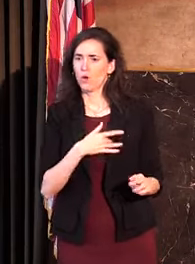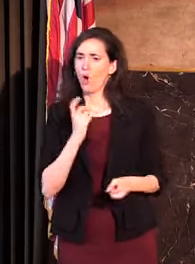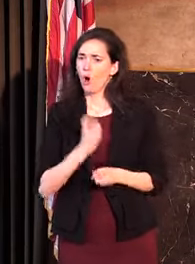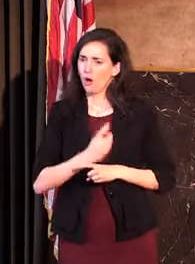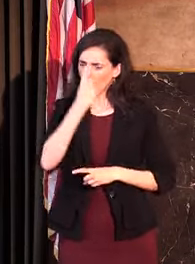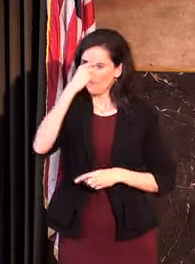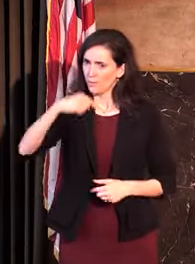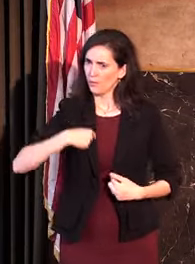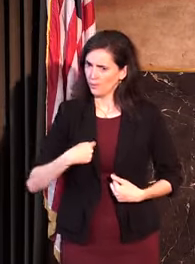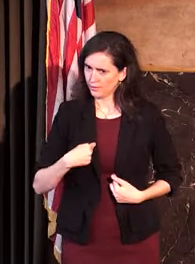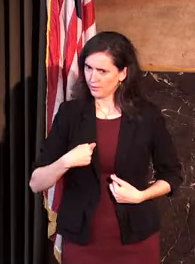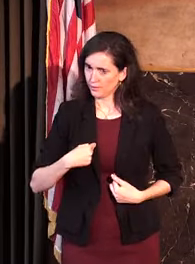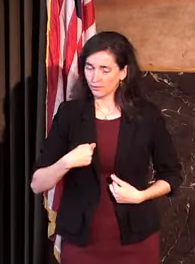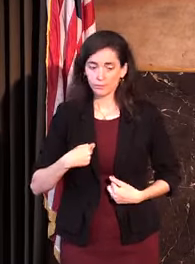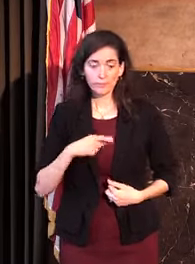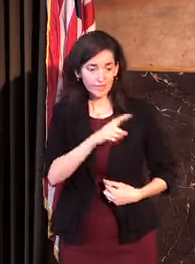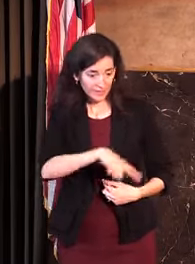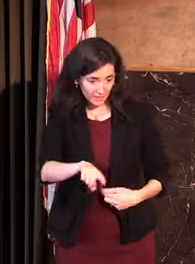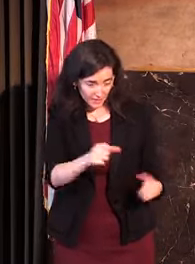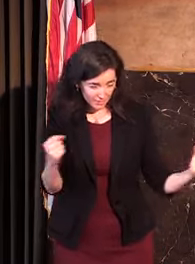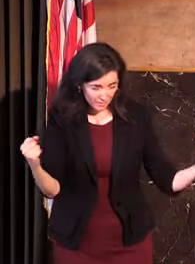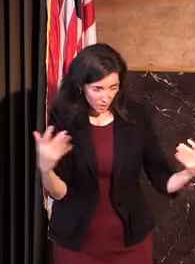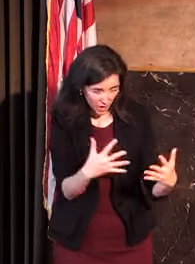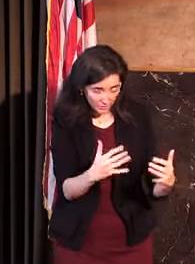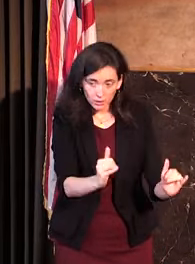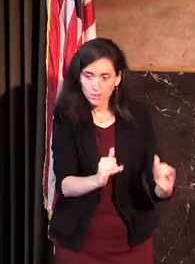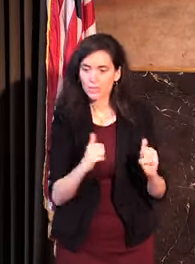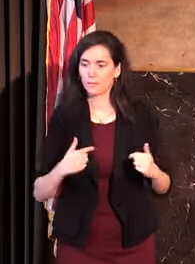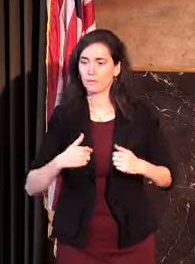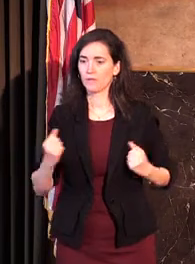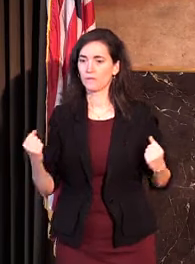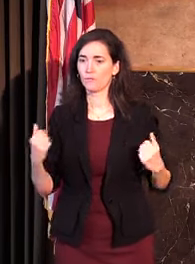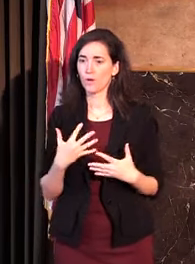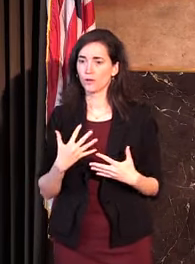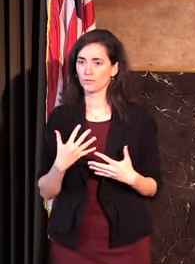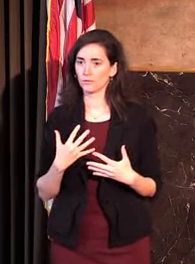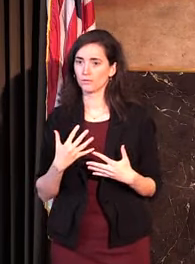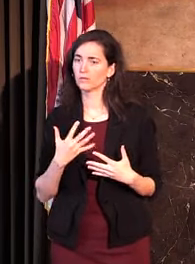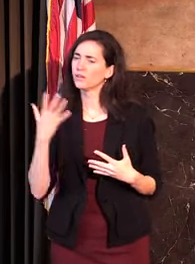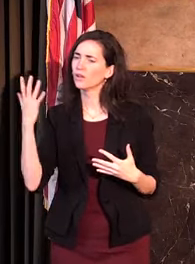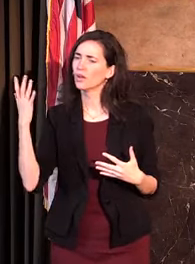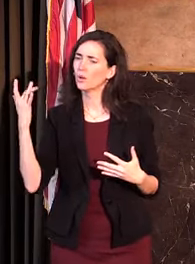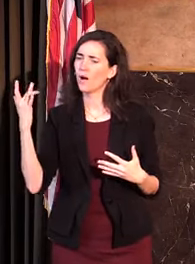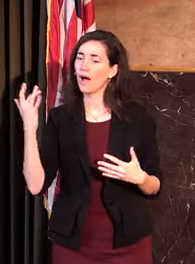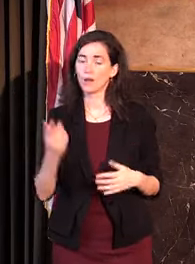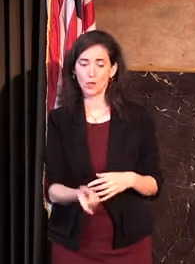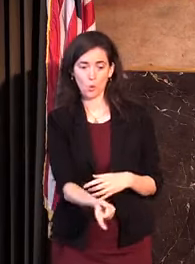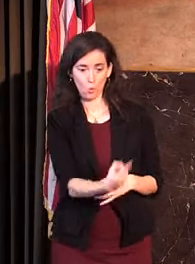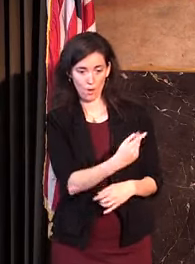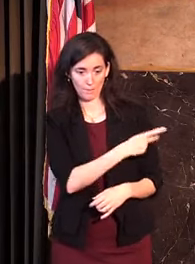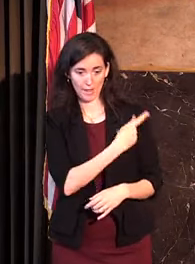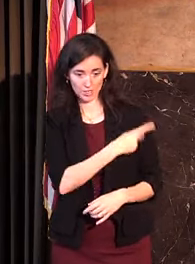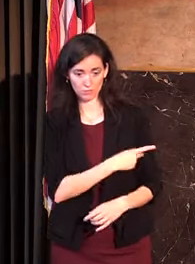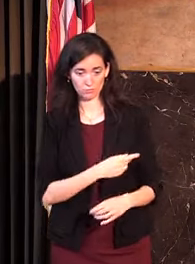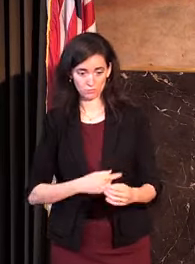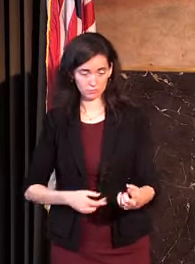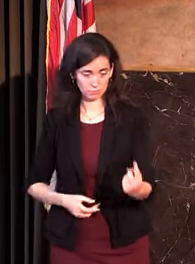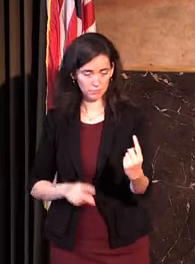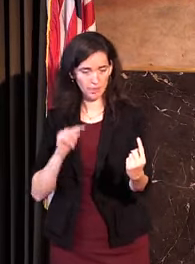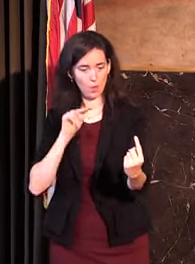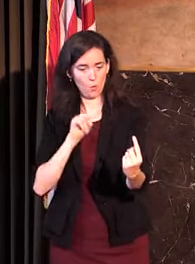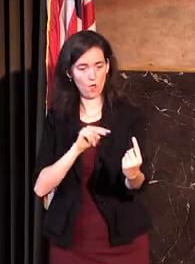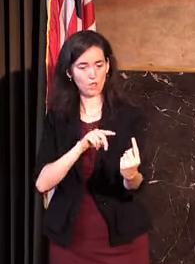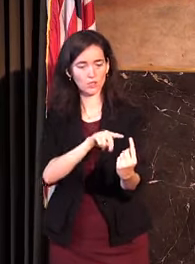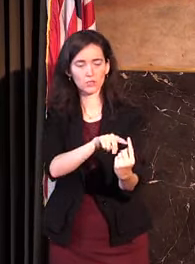Just as afraid as they were, I was afraid, because that one patient in front of me was in